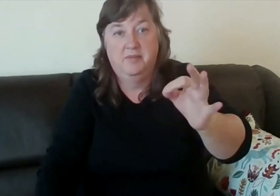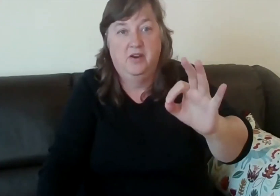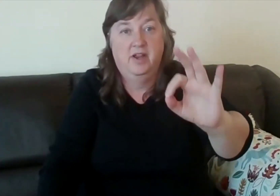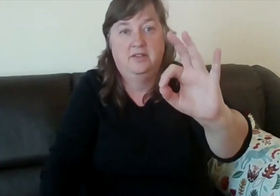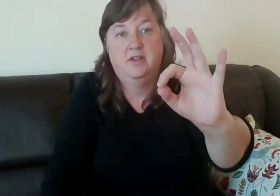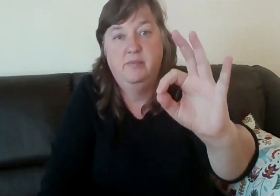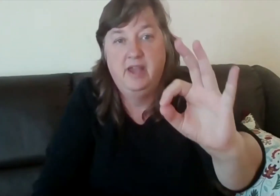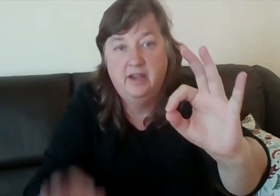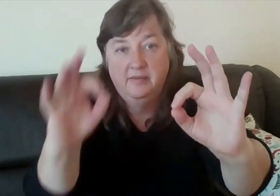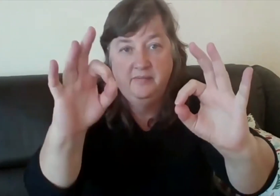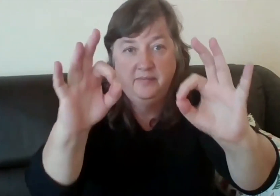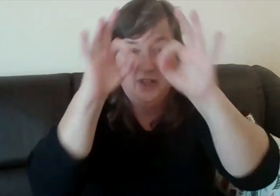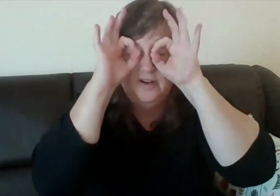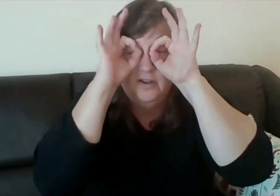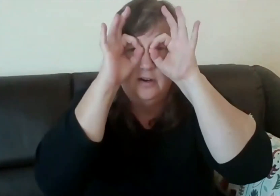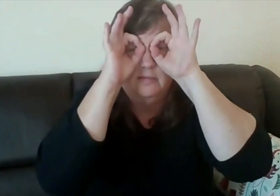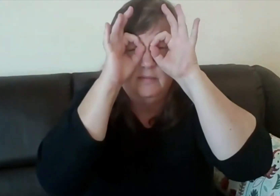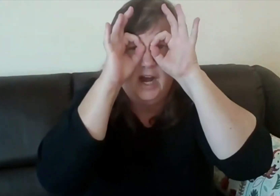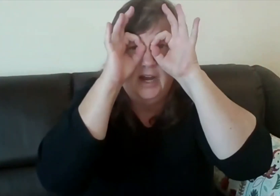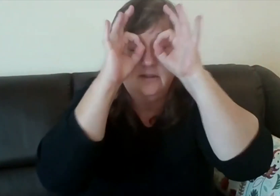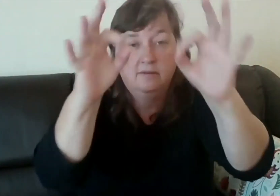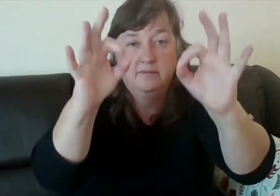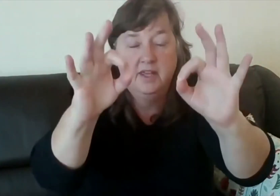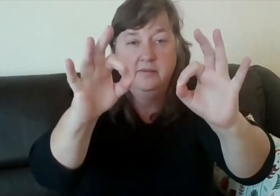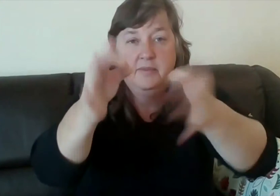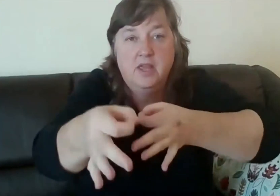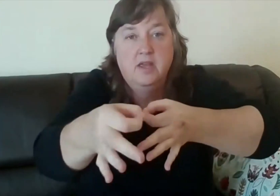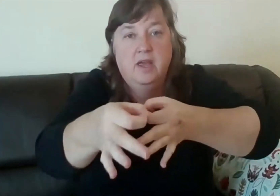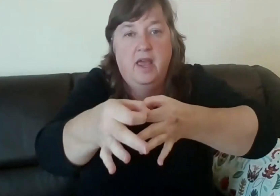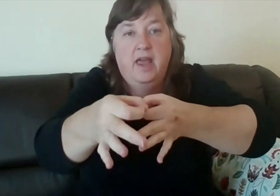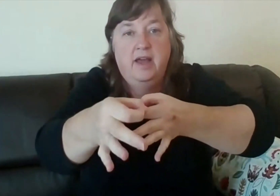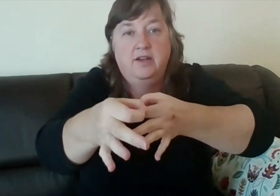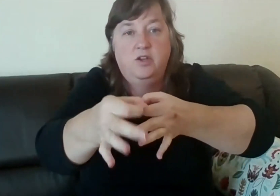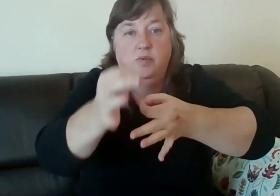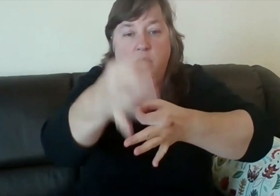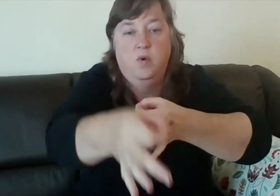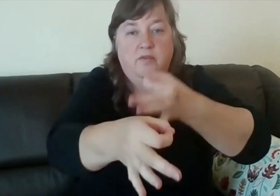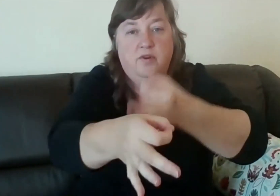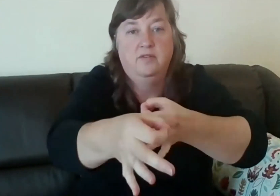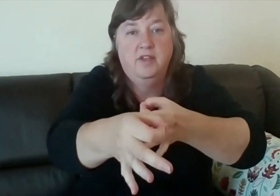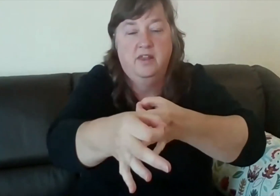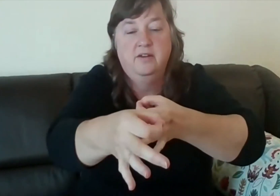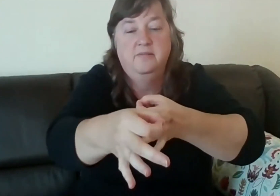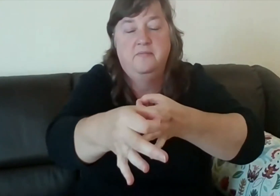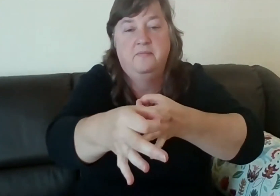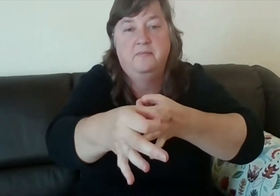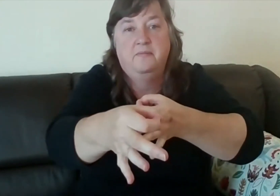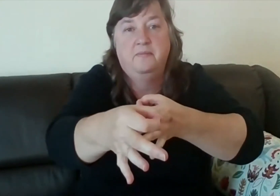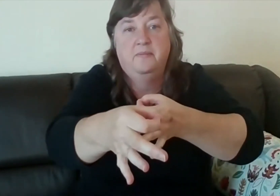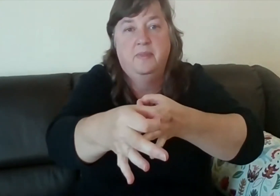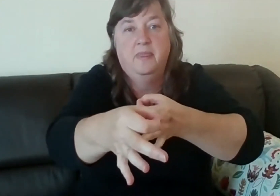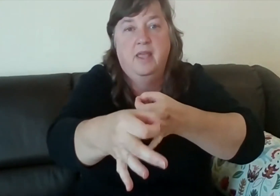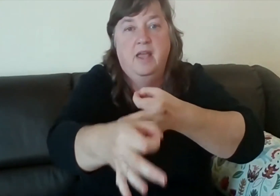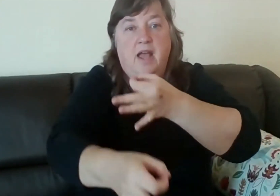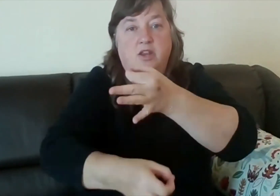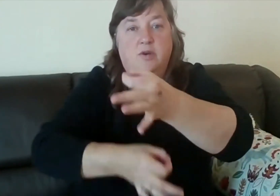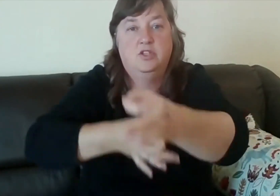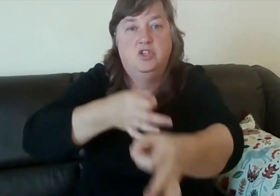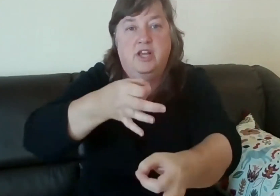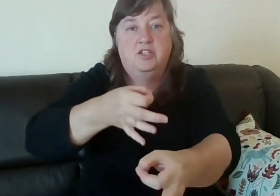all right, so you make, your eyes thing, and you put one in front of the other, and you exchange